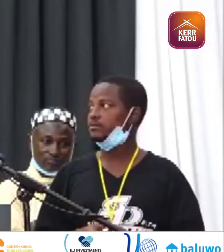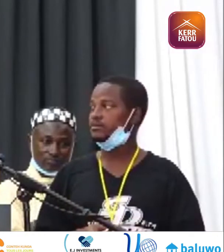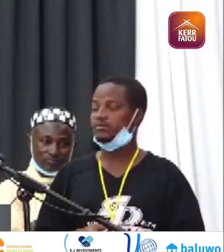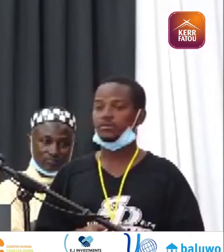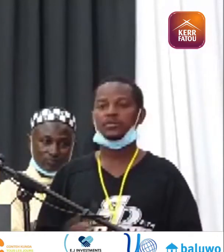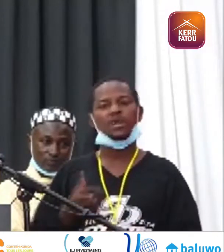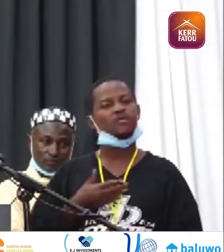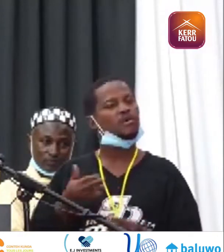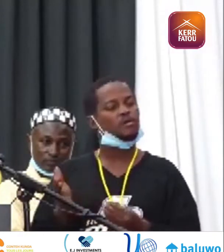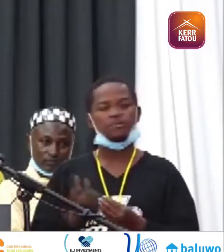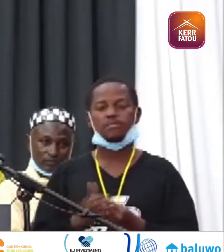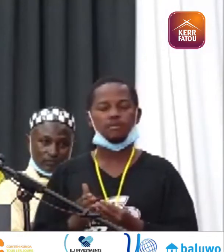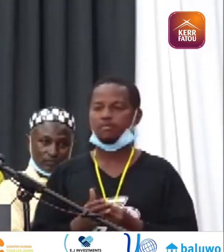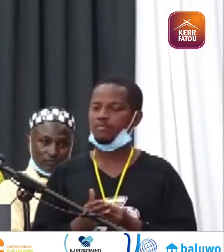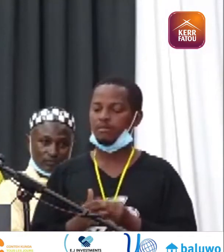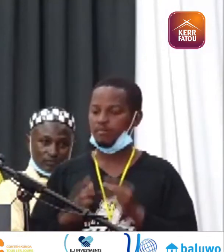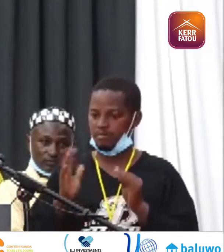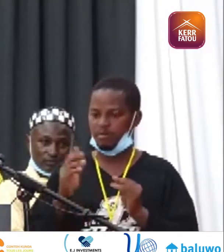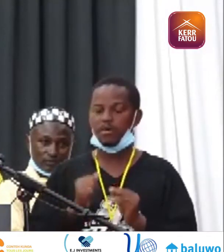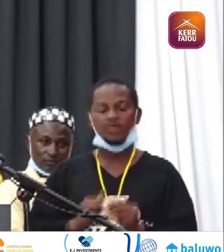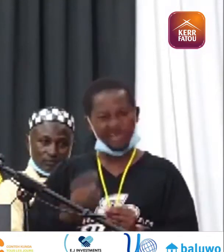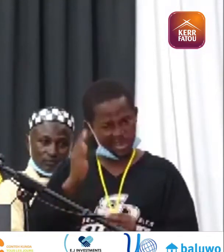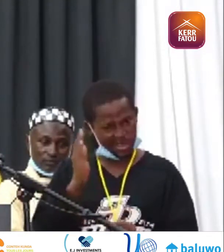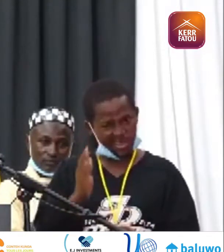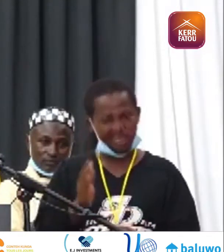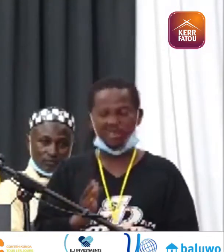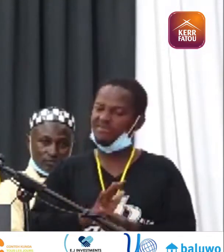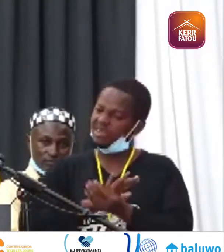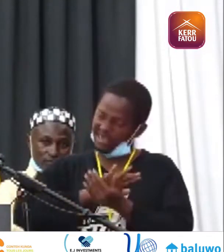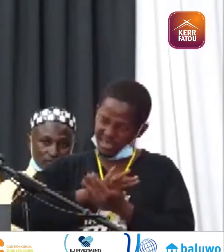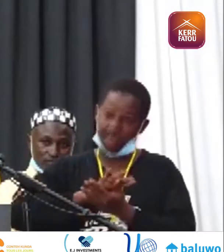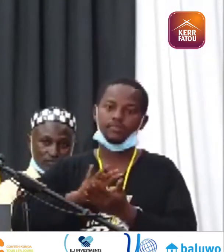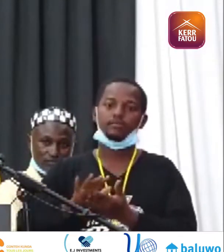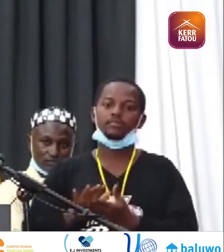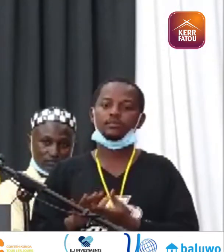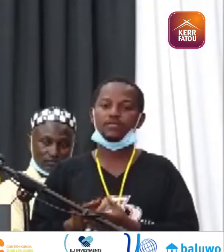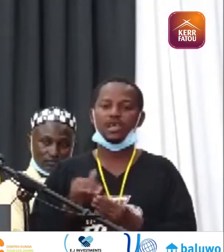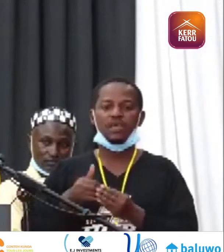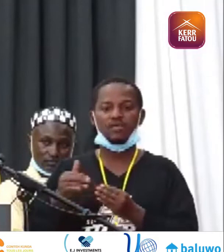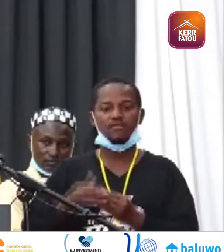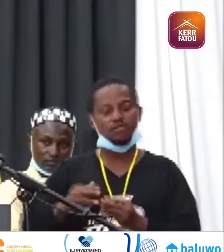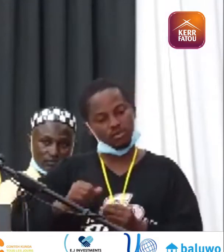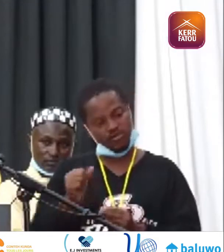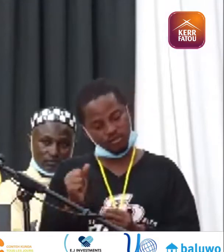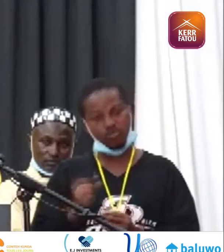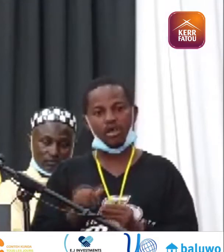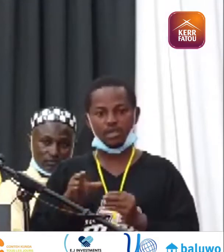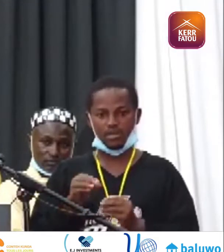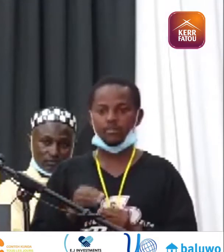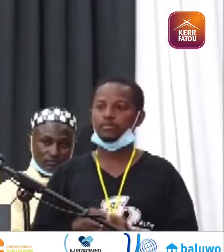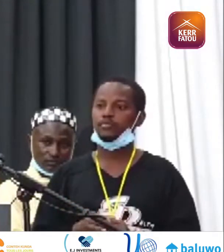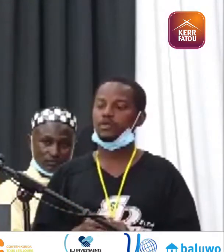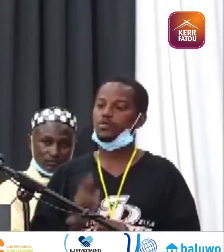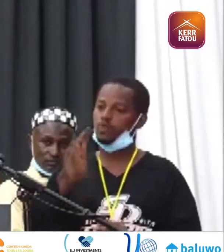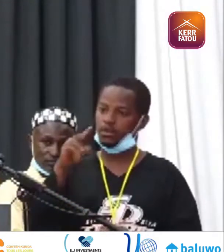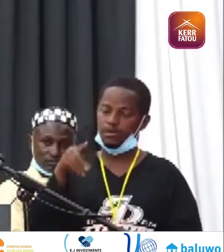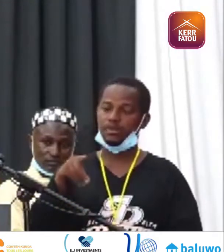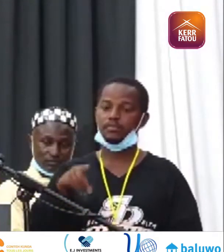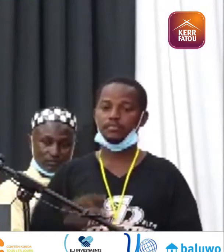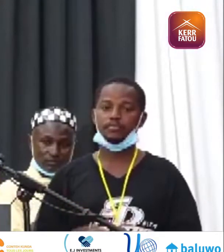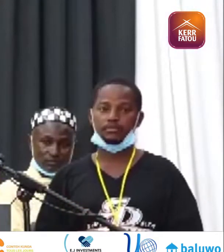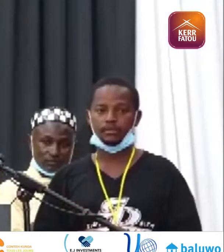there has been a lot of talk, but the reality is clear, even if you refuse to accept it, that the